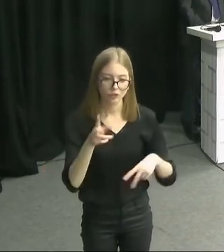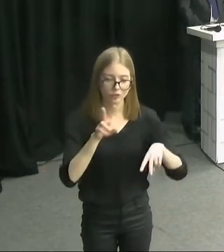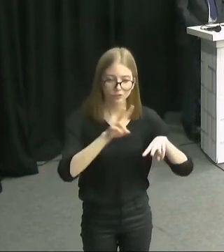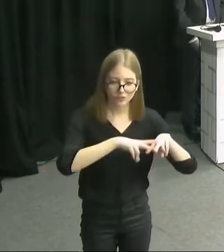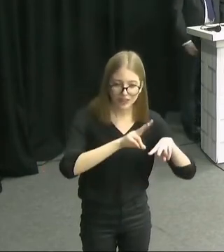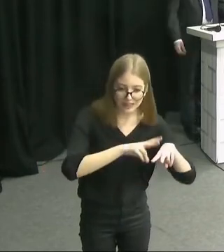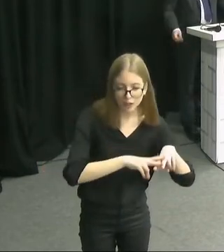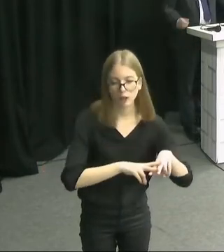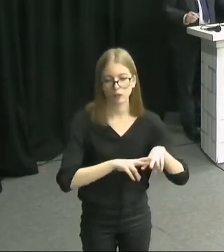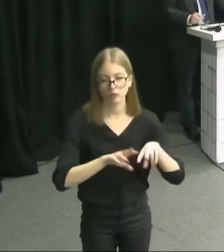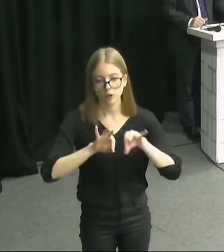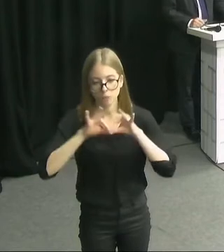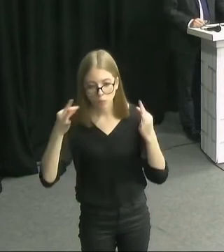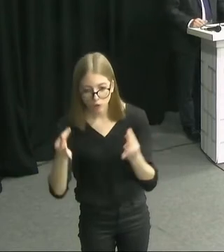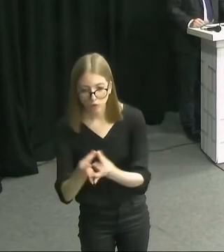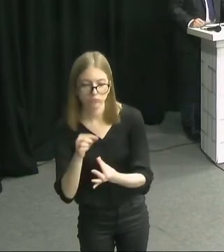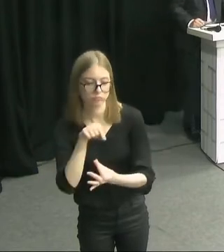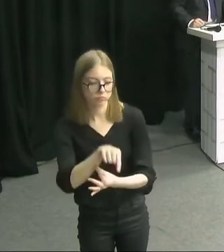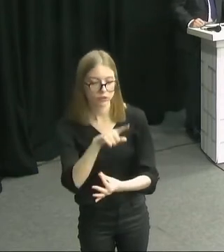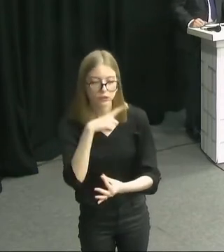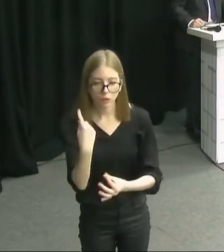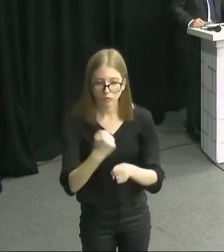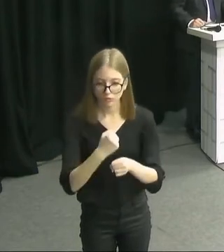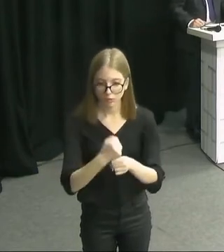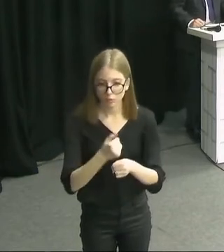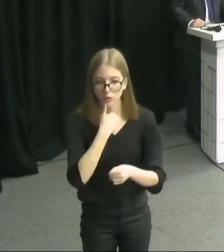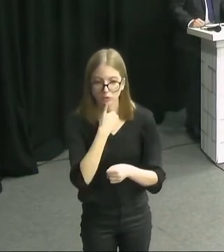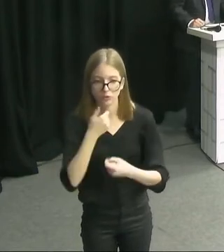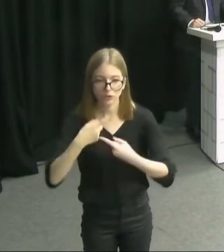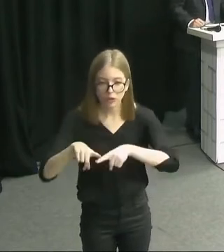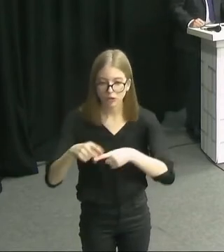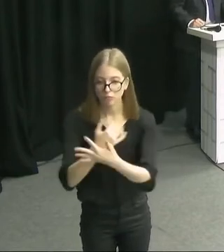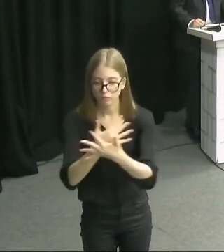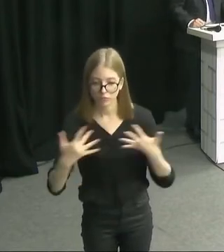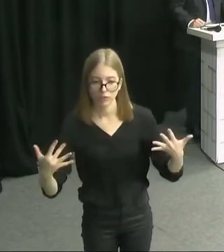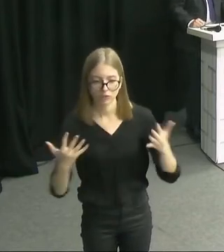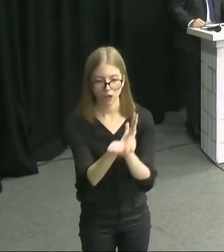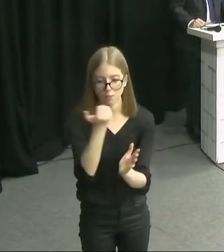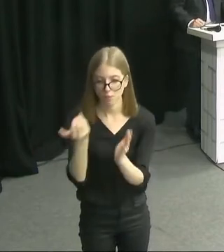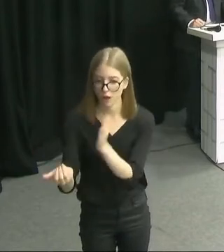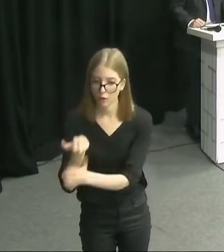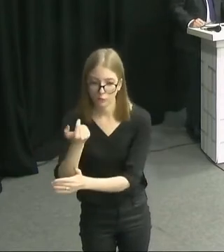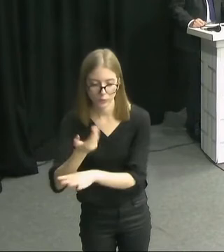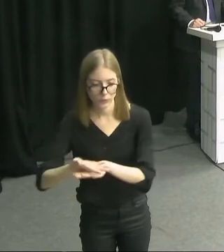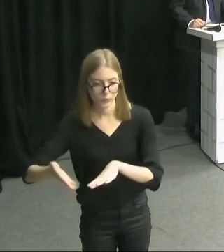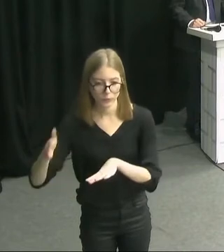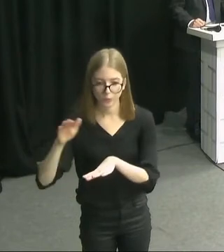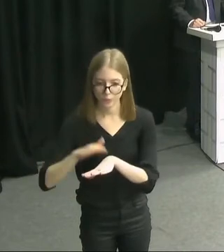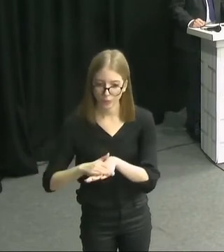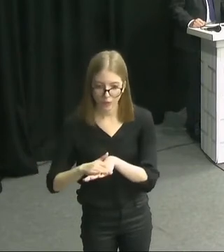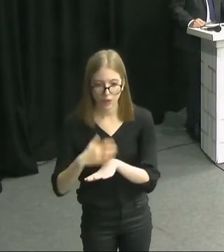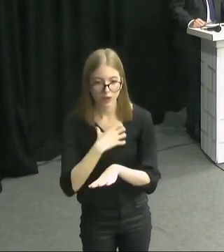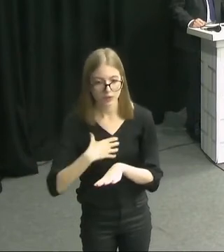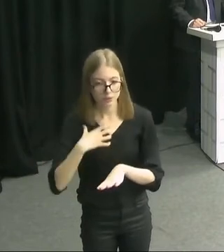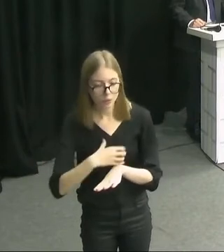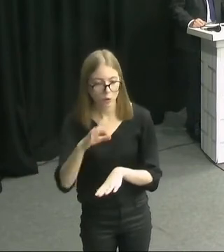Of course, we can see that sometimes there are problems when specialists who specialize in one area, like physicists or biologists, can't communicate